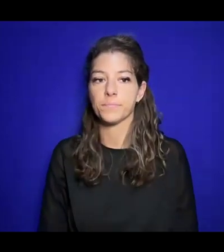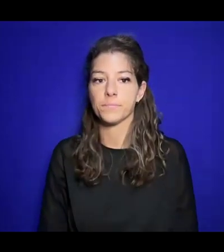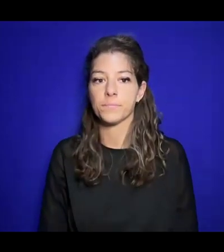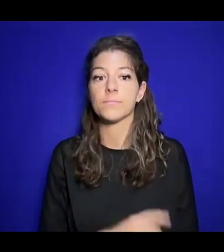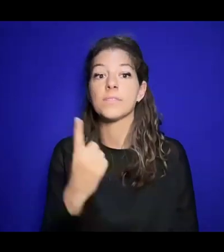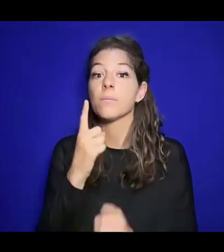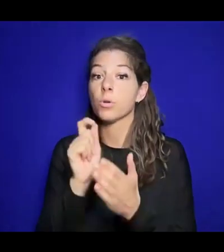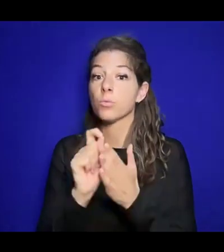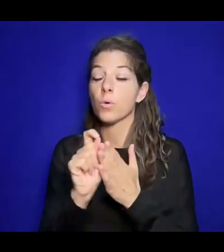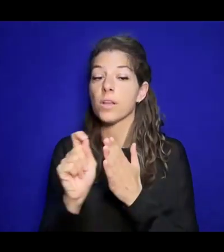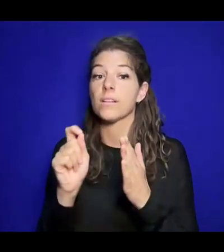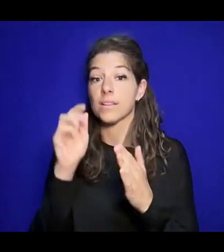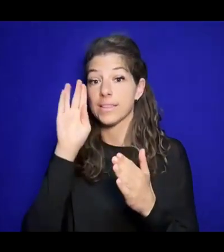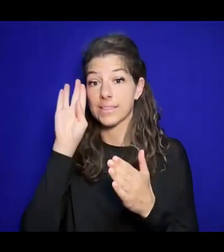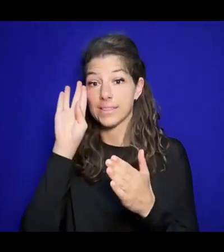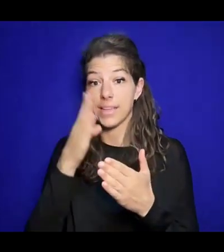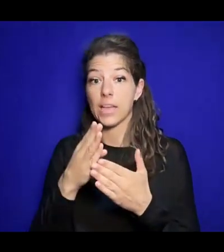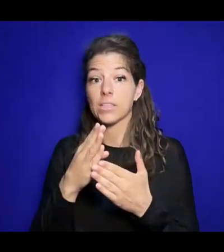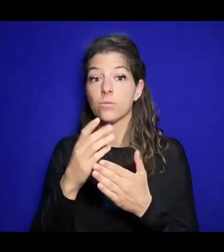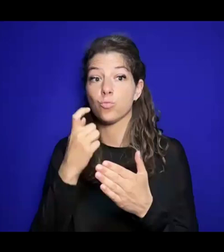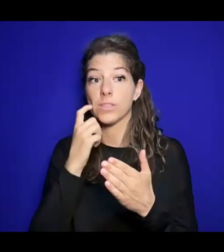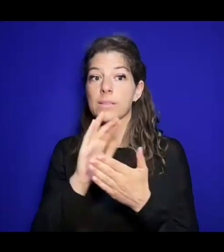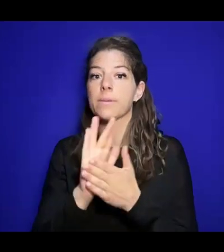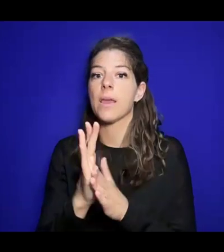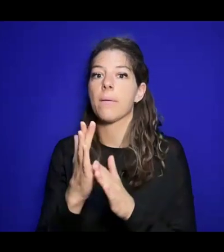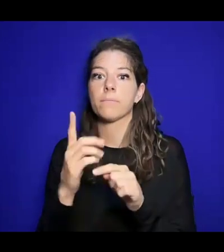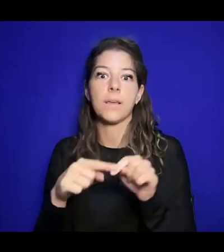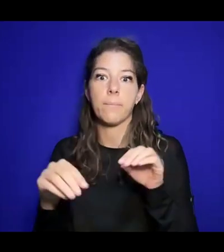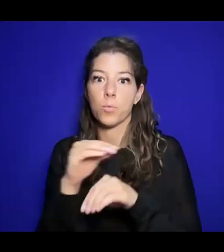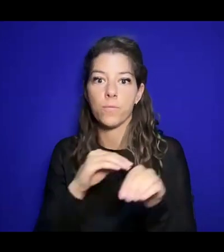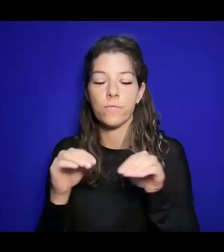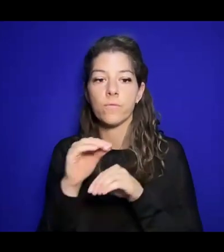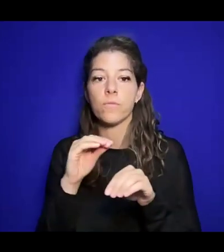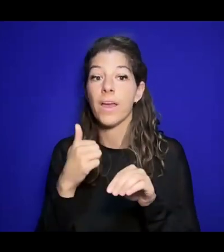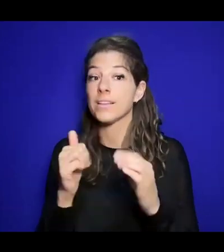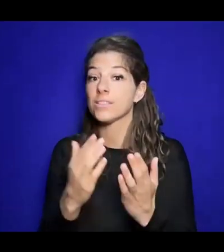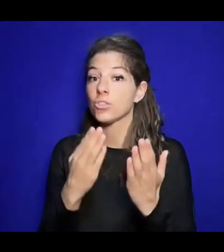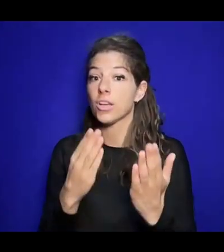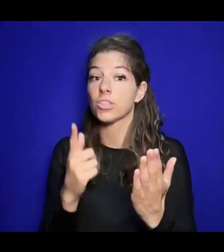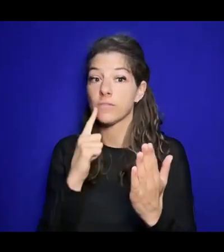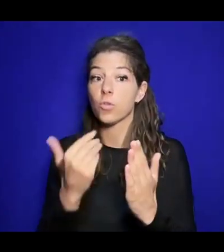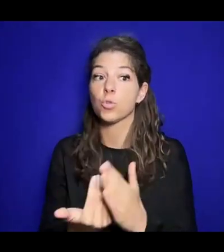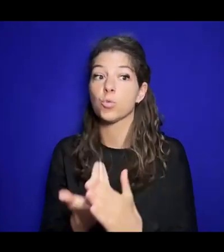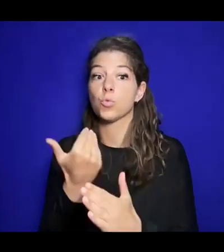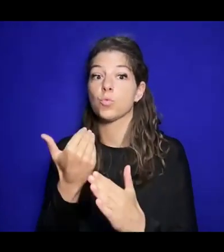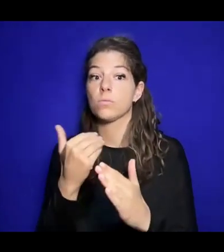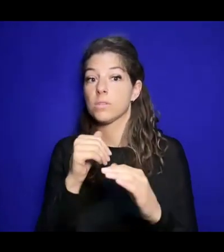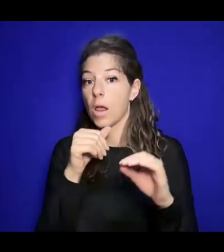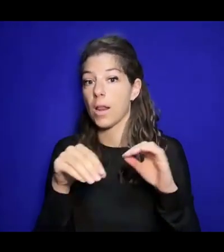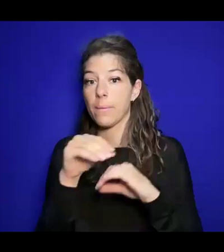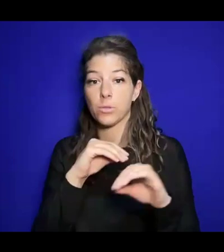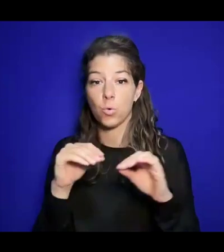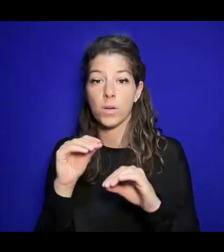somebody wrote in that their son recently became non-ambulatory. Any suggestions for new non-ambulatory